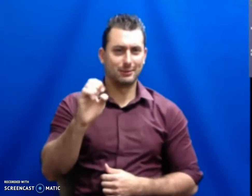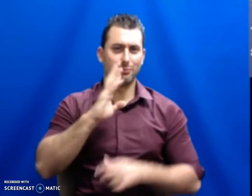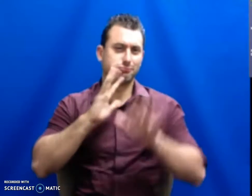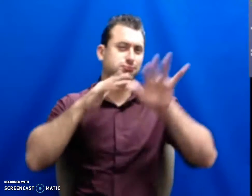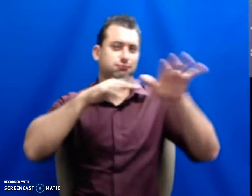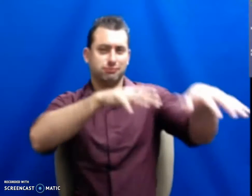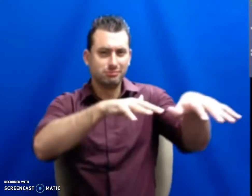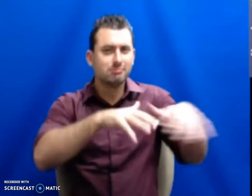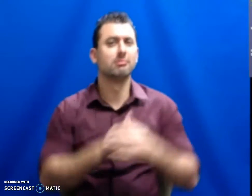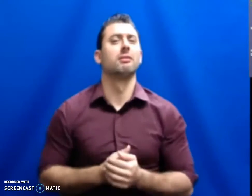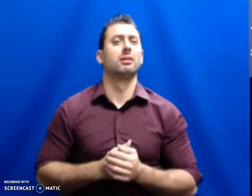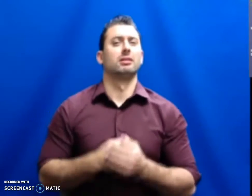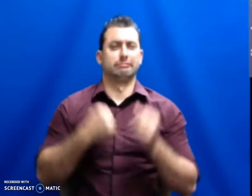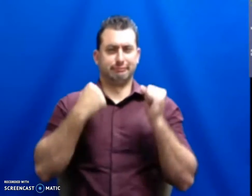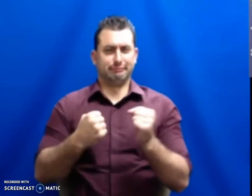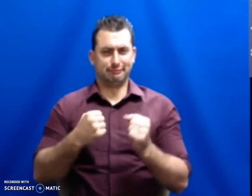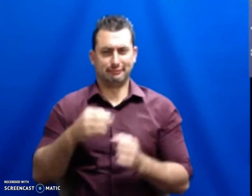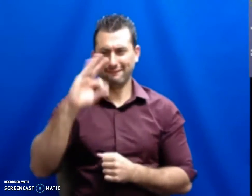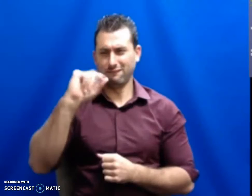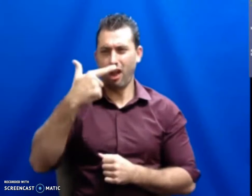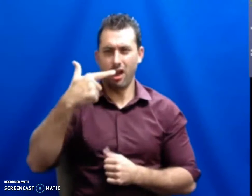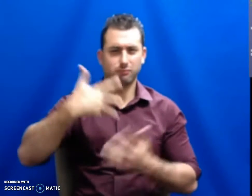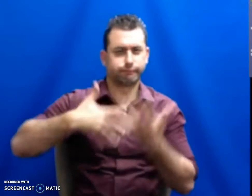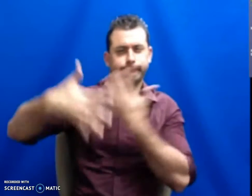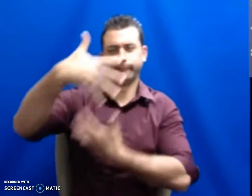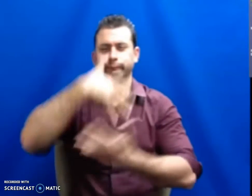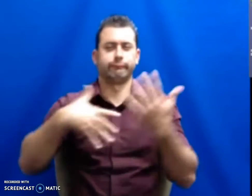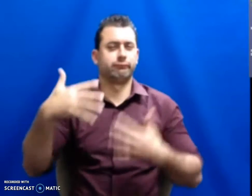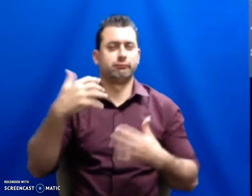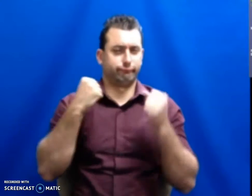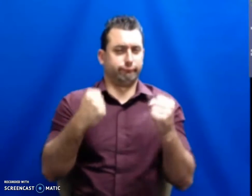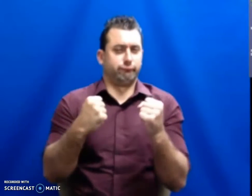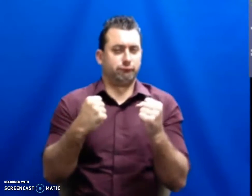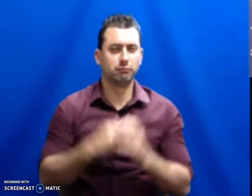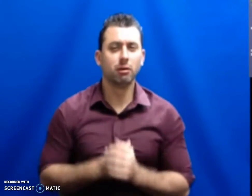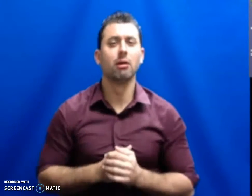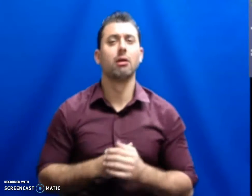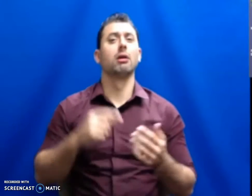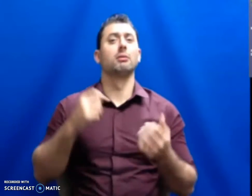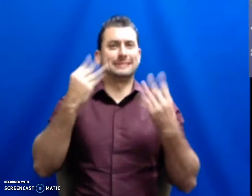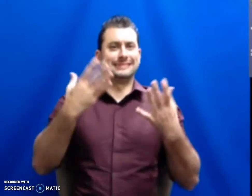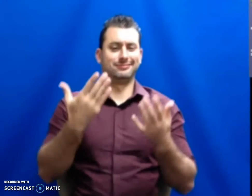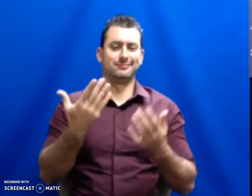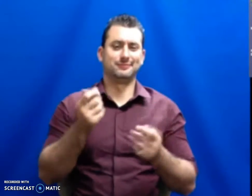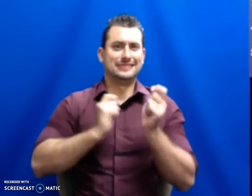So if you were to go up to Maine, you'd see lots of water, lots of areas. They also have a lot of strong fog in that area as well.